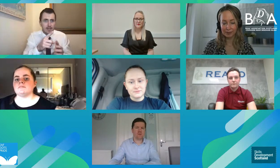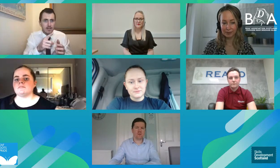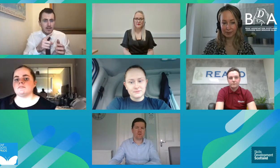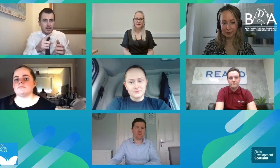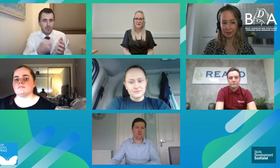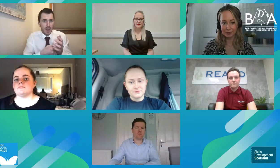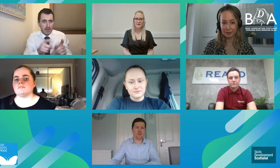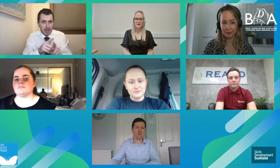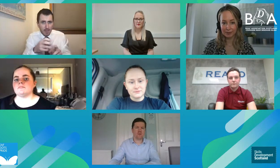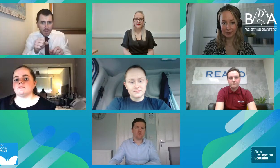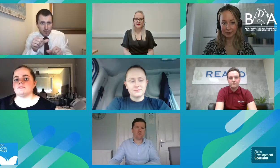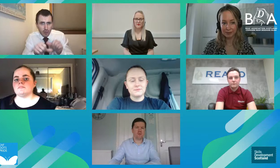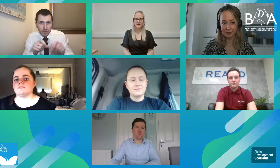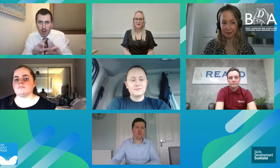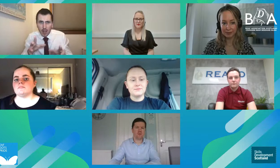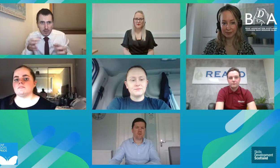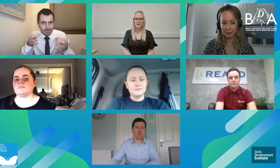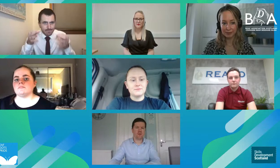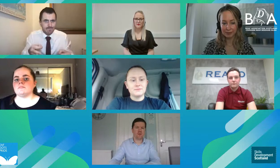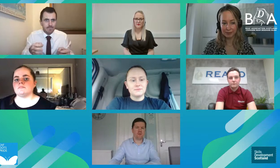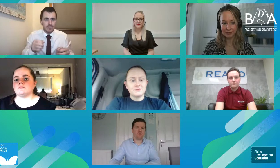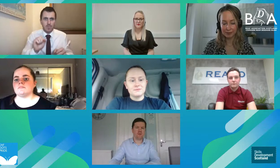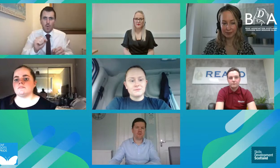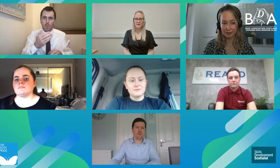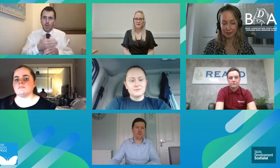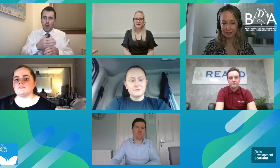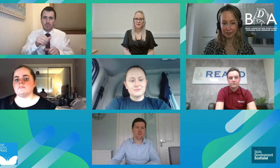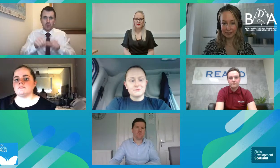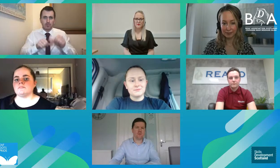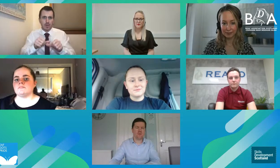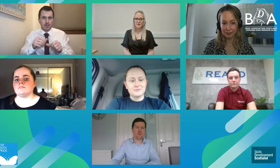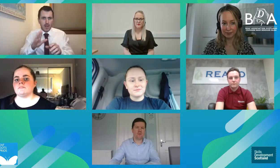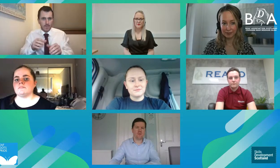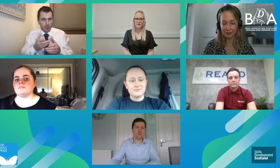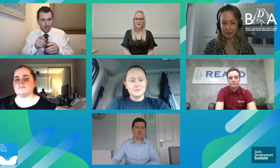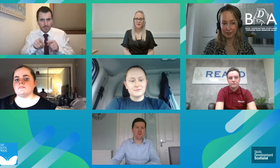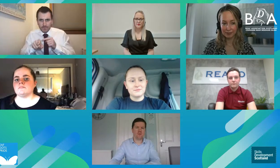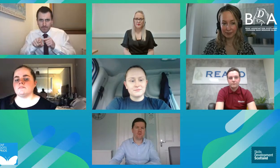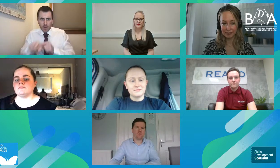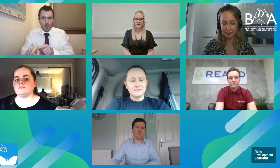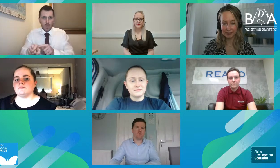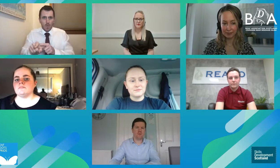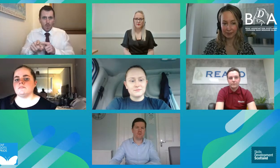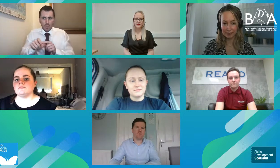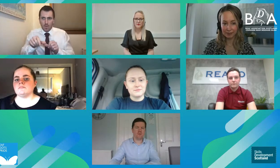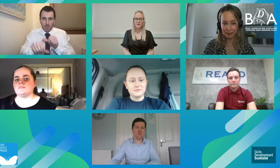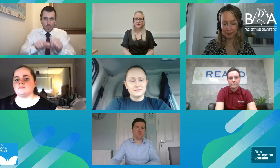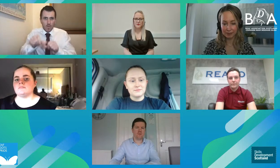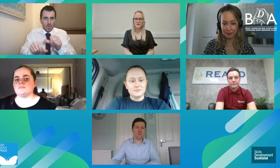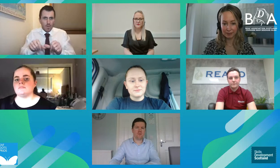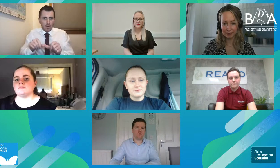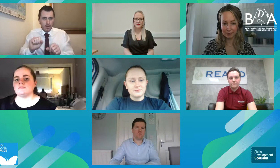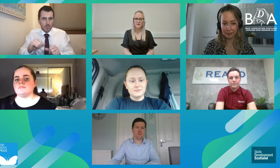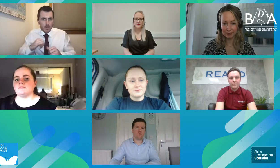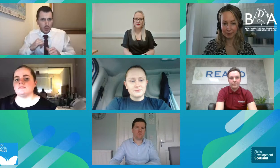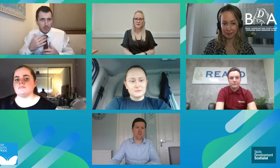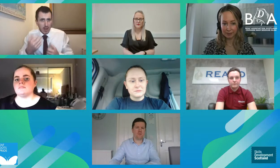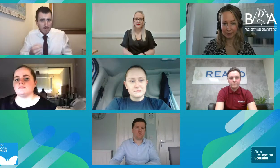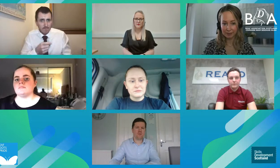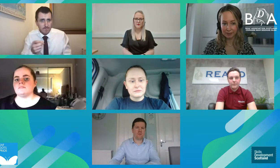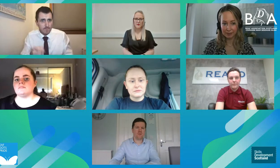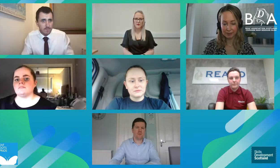So, Sam, and for the others here, do you have routines and policies within your workplace that have to be adhered to